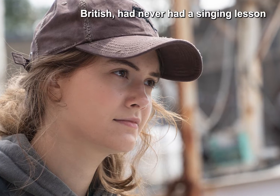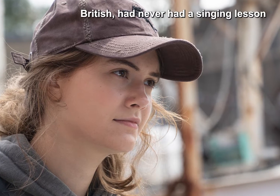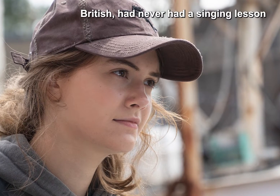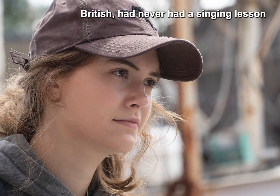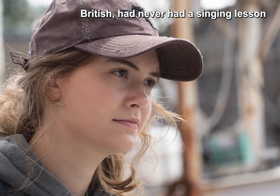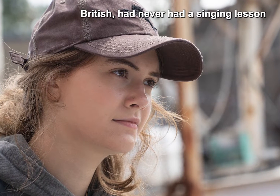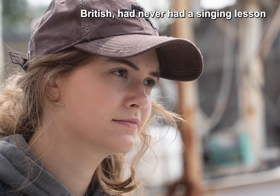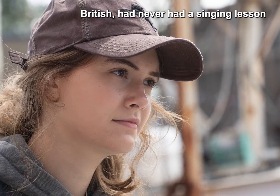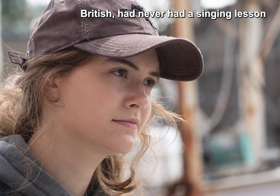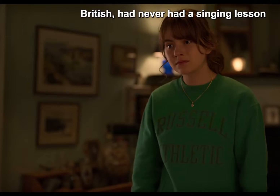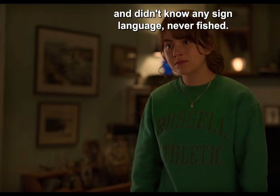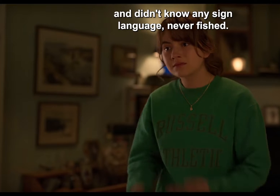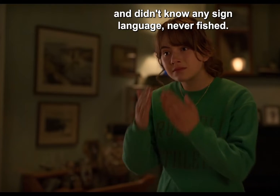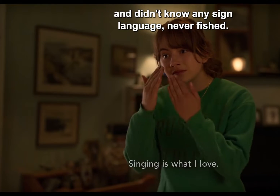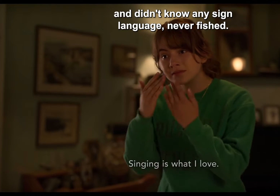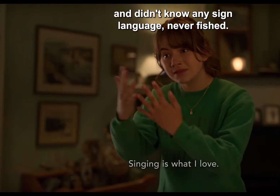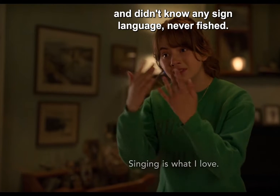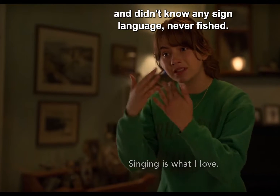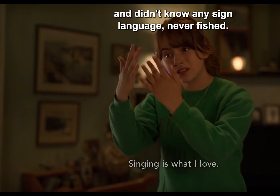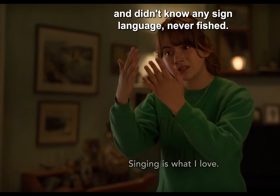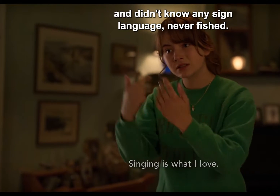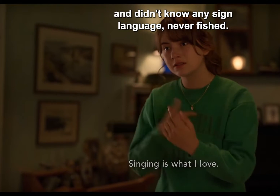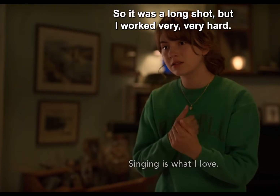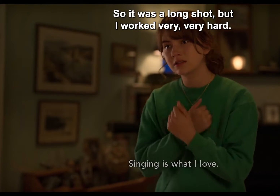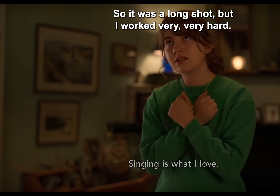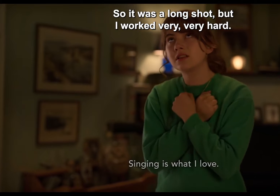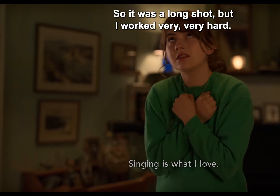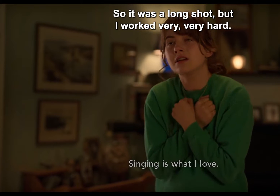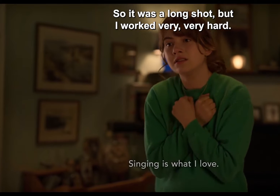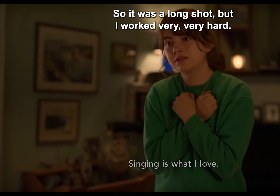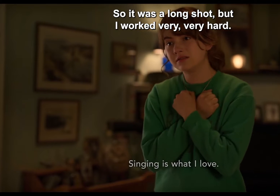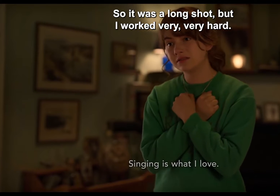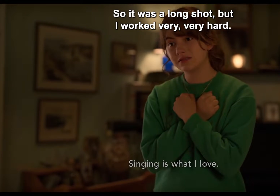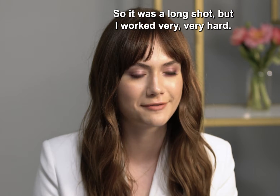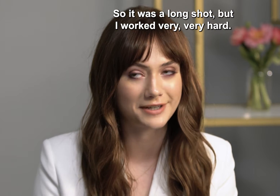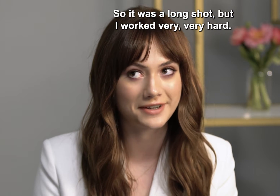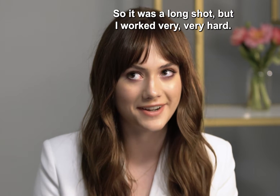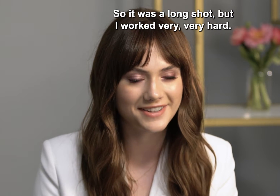British, had never had a singing lesson, didn't know any sign language, never fished, so it was a long shot, but I worked very, very hard.